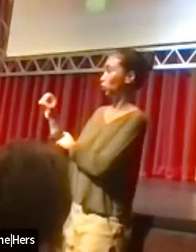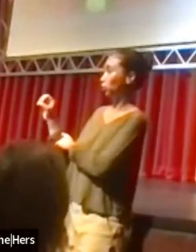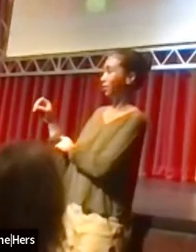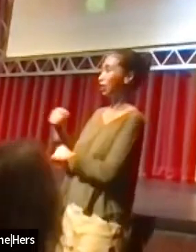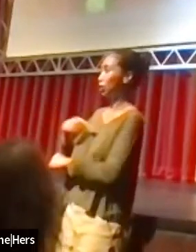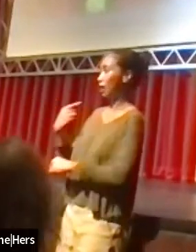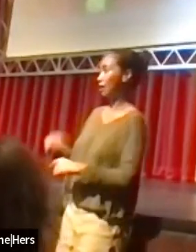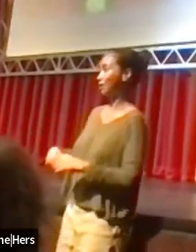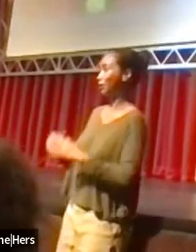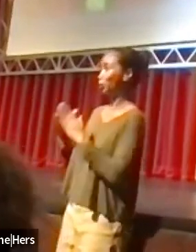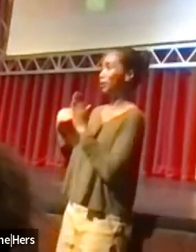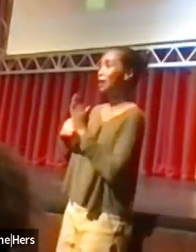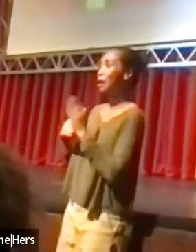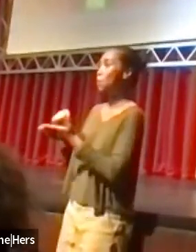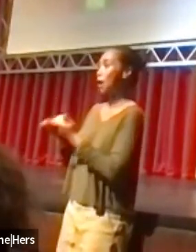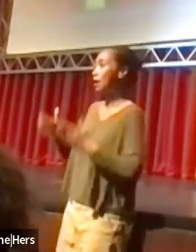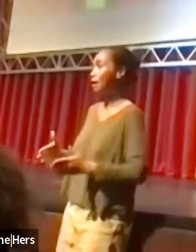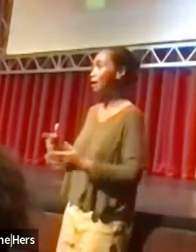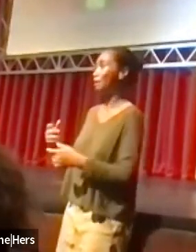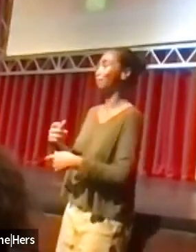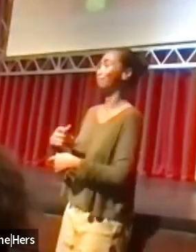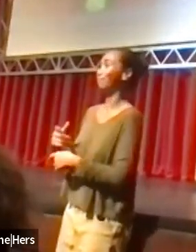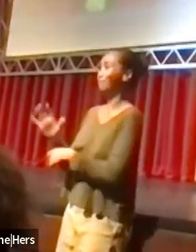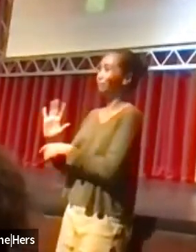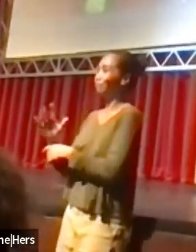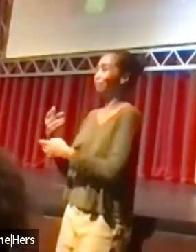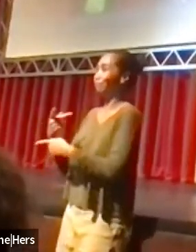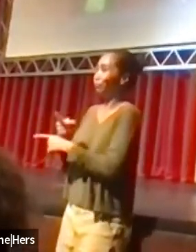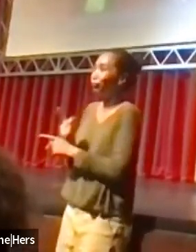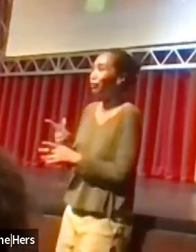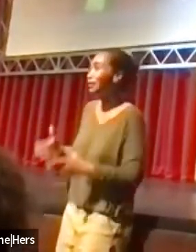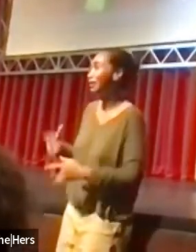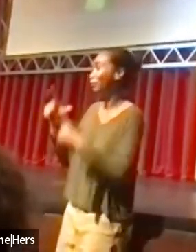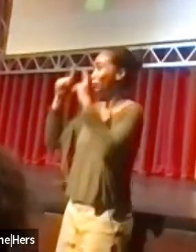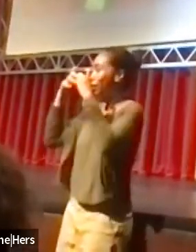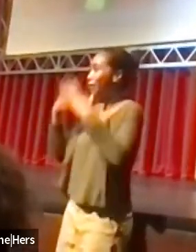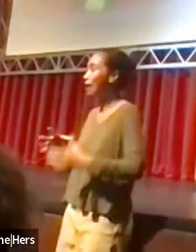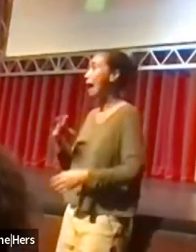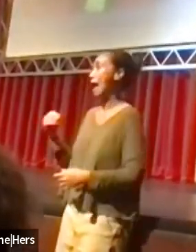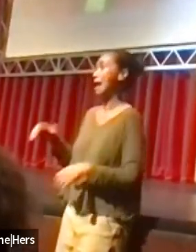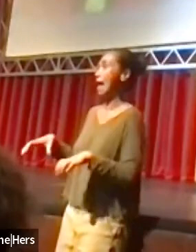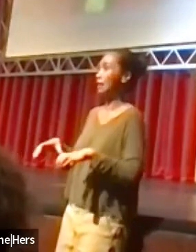a Chinese New Zealand writer, filmmaker, producer, photographer, and actor.